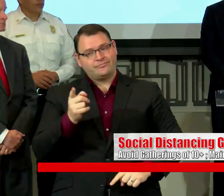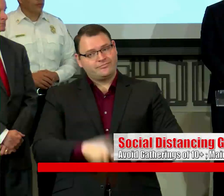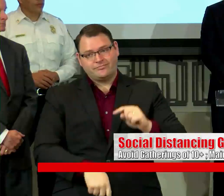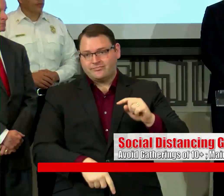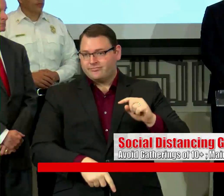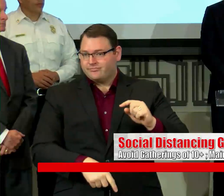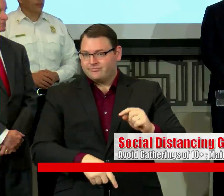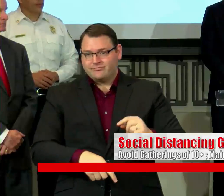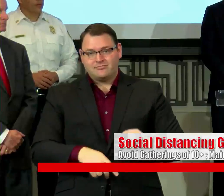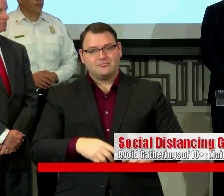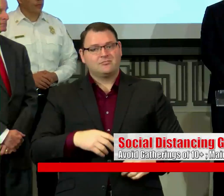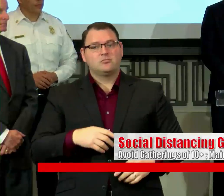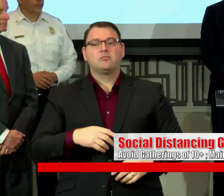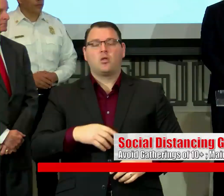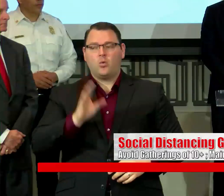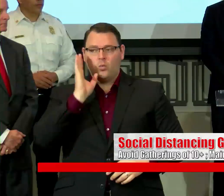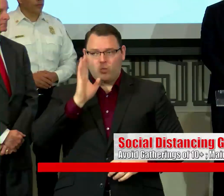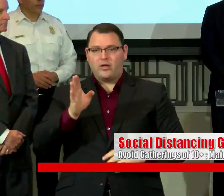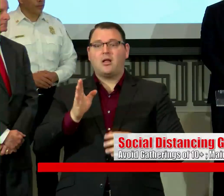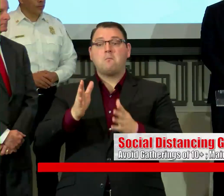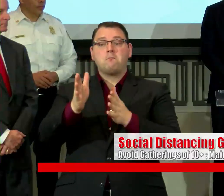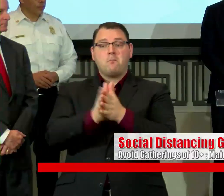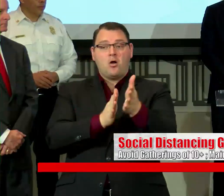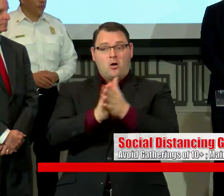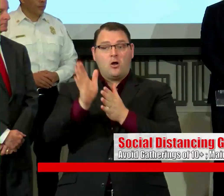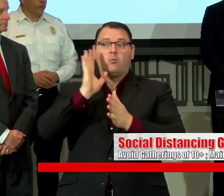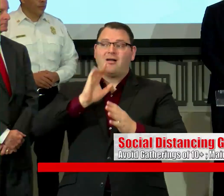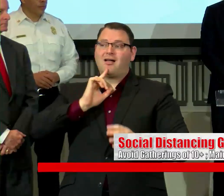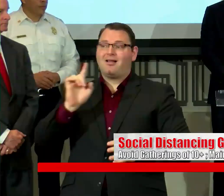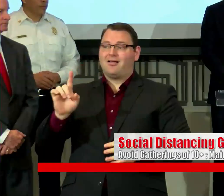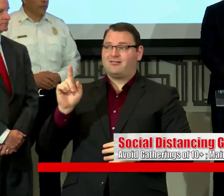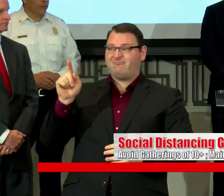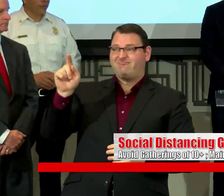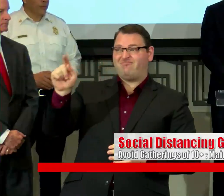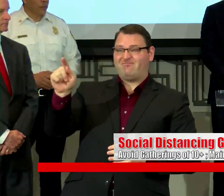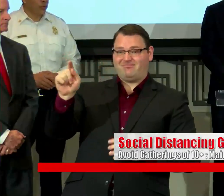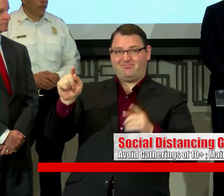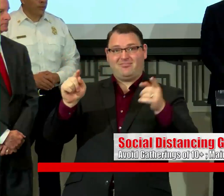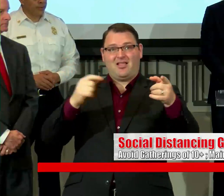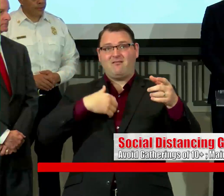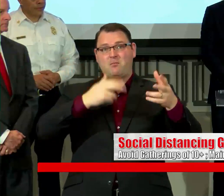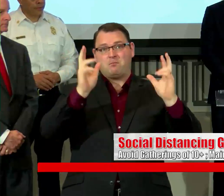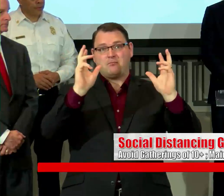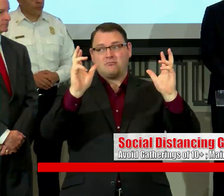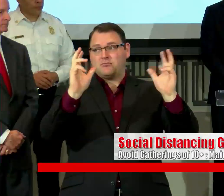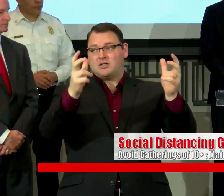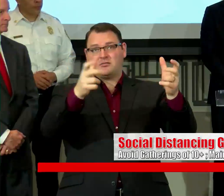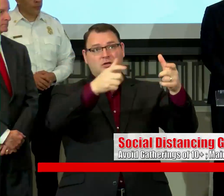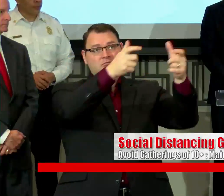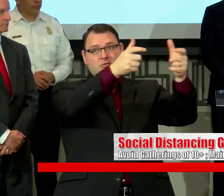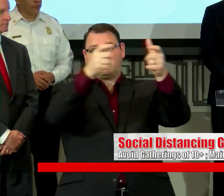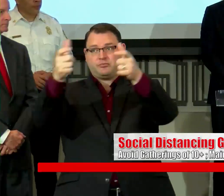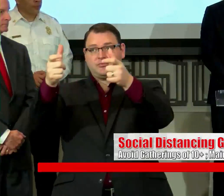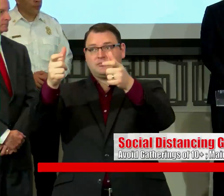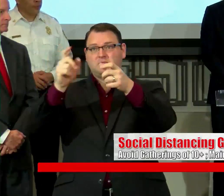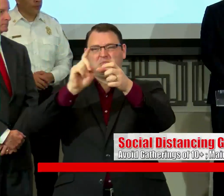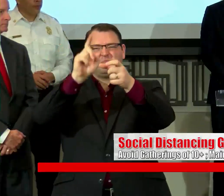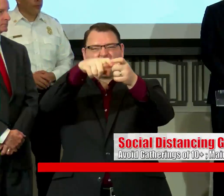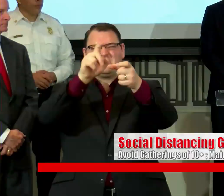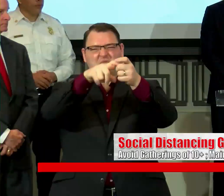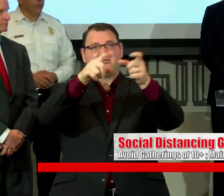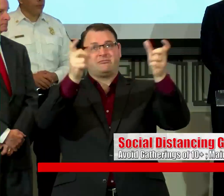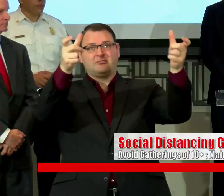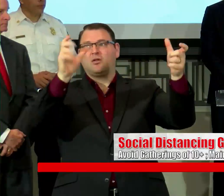enforce social distancing. Hated to do it, but health first. And what you will see if you look at the numbers,